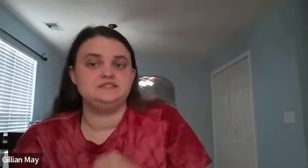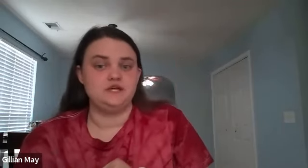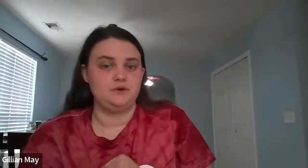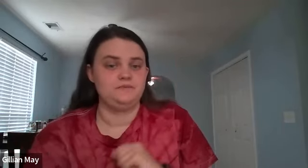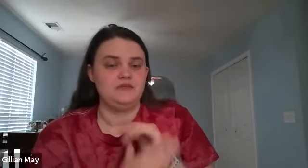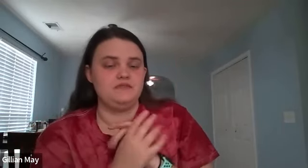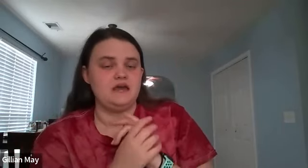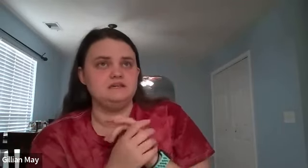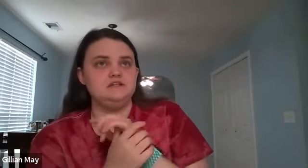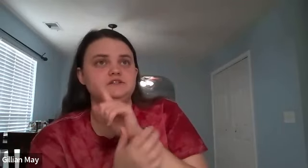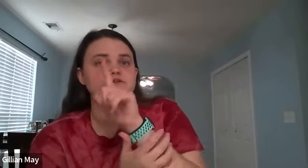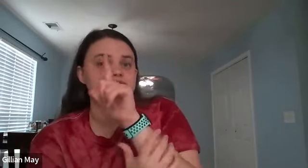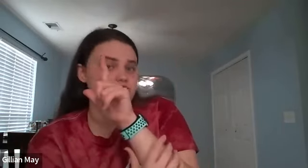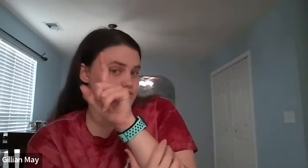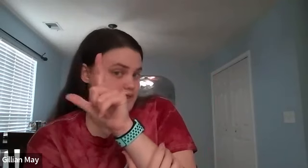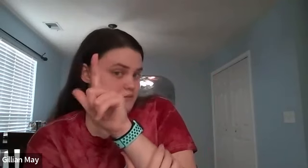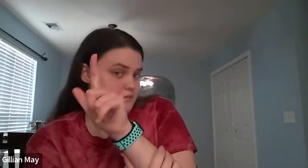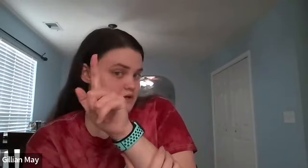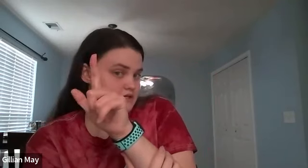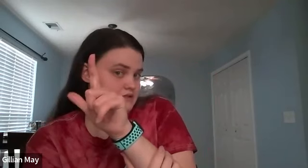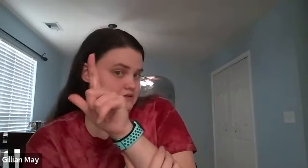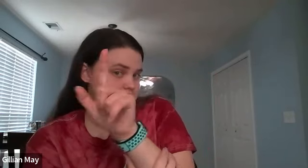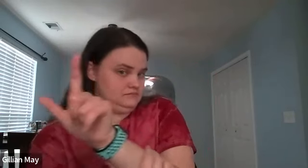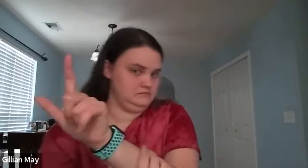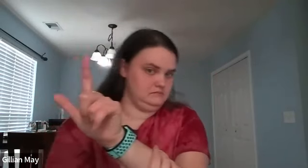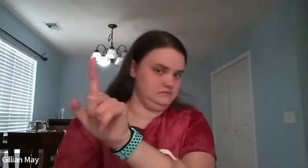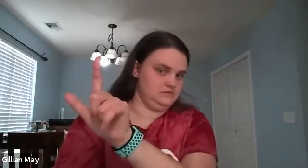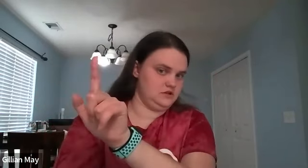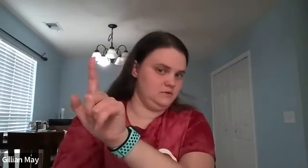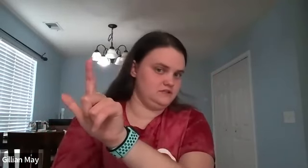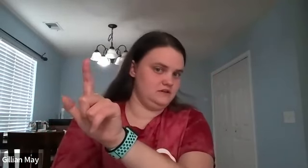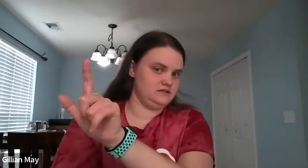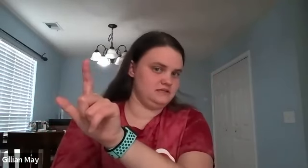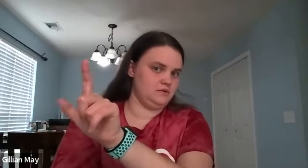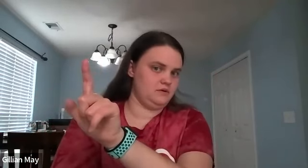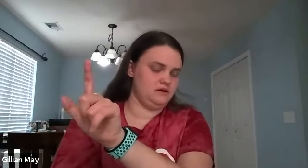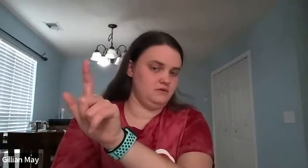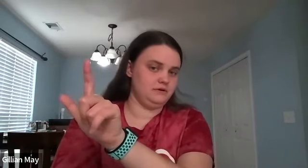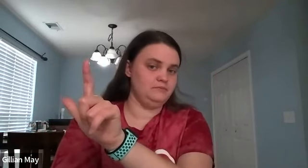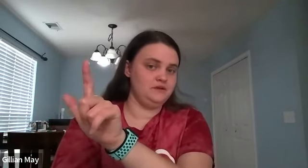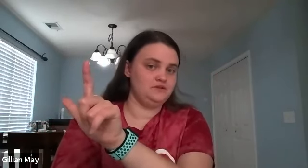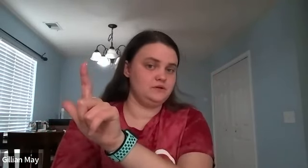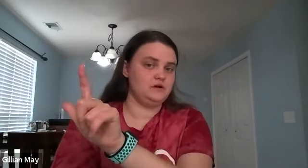So that's how you do 21. Try and move it so you guys can see I'm going in order.